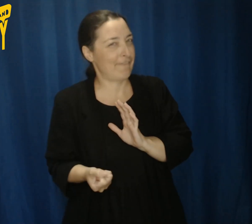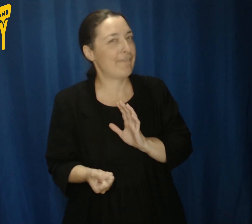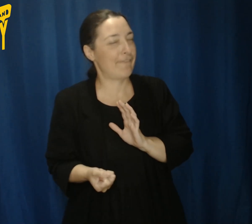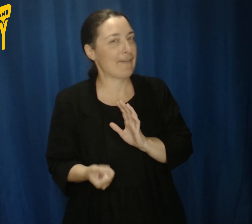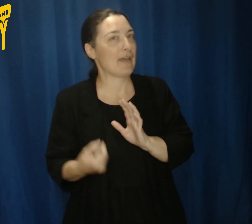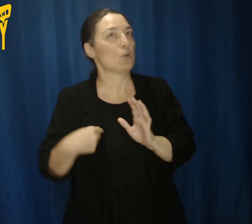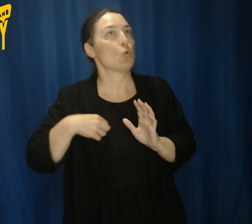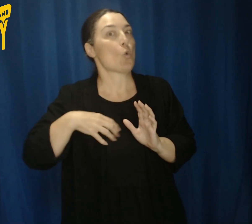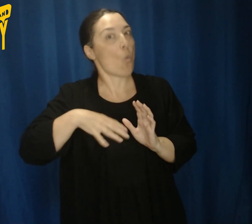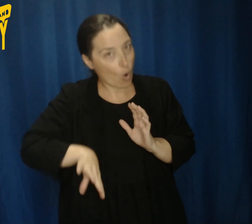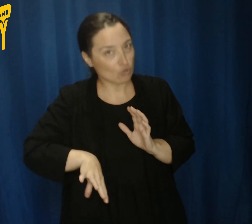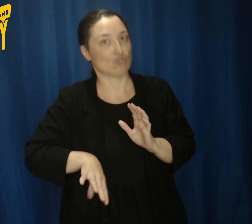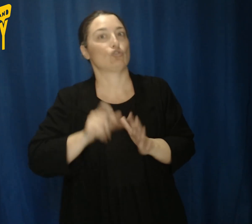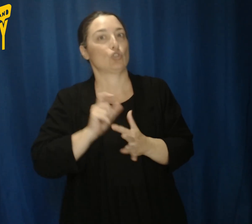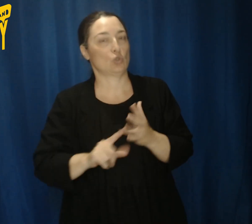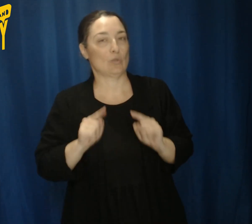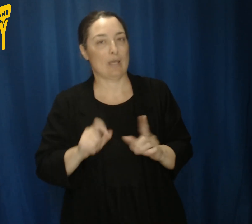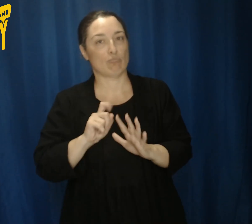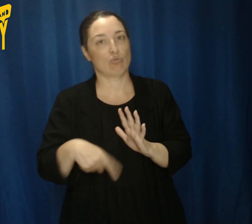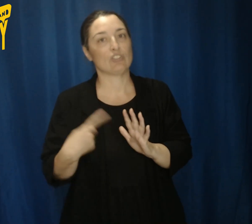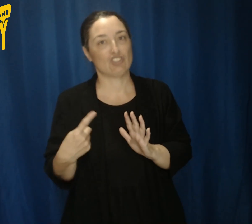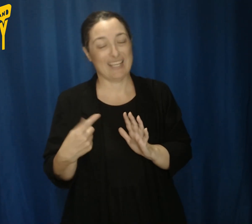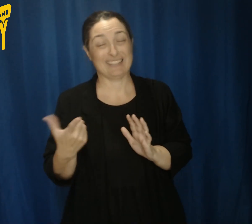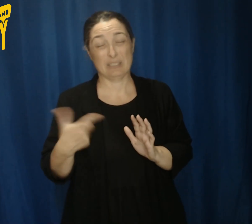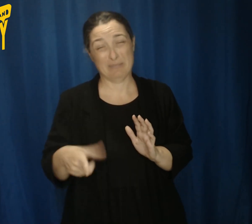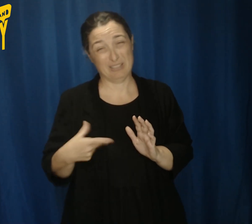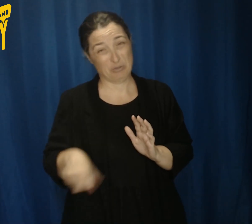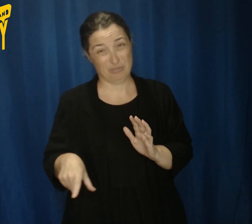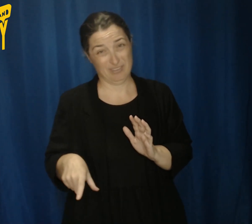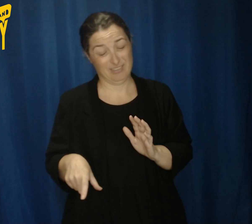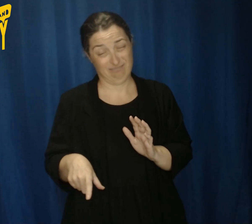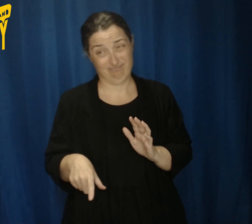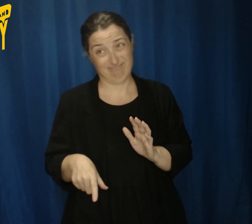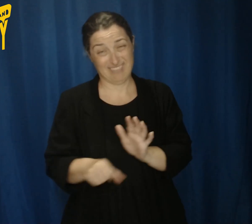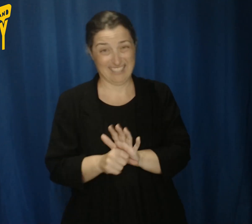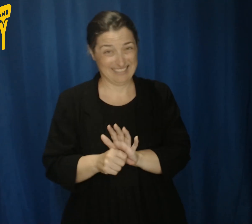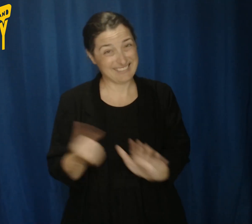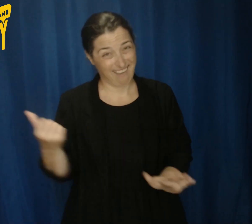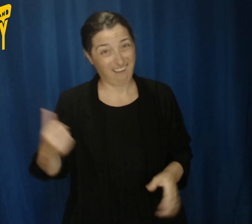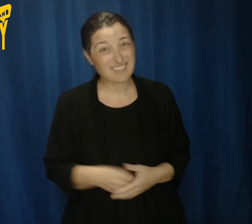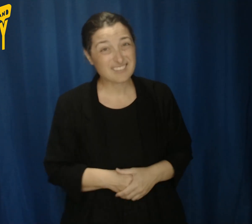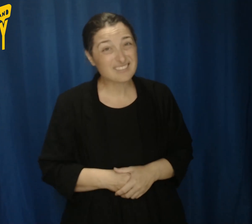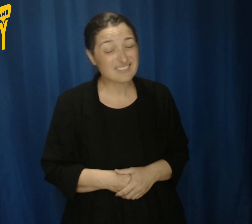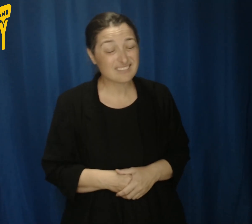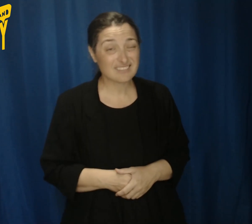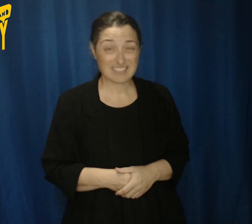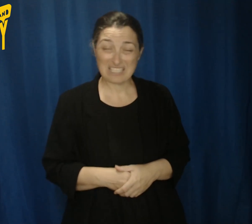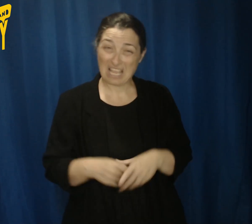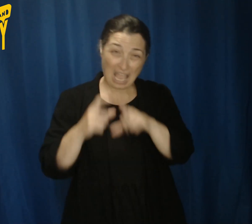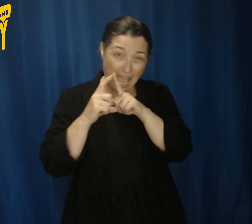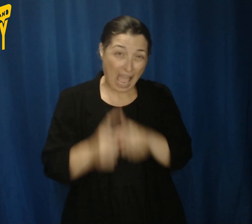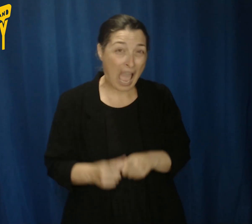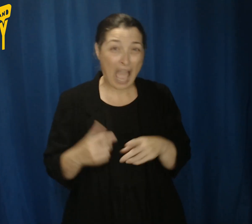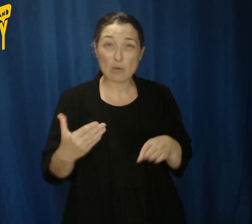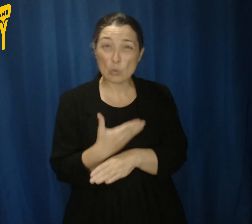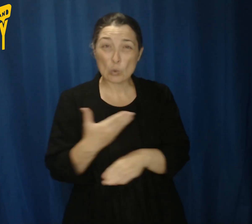do to get through the year, because it sucks. Like, it's such hard work. They expect you to read a